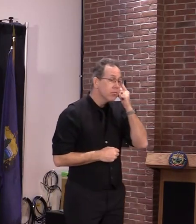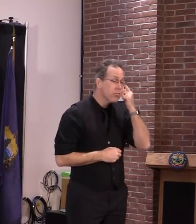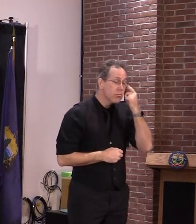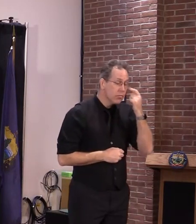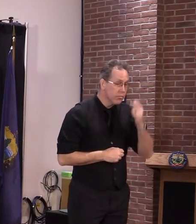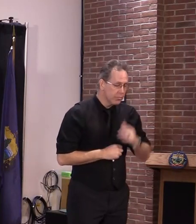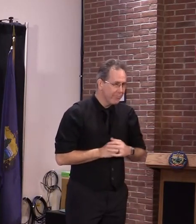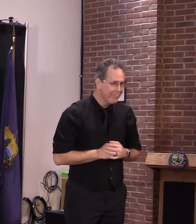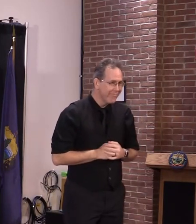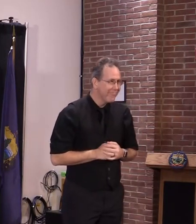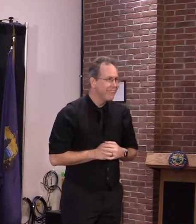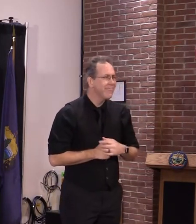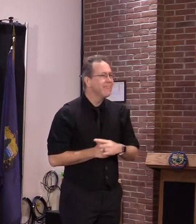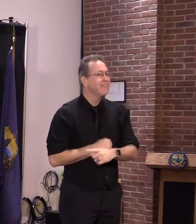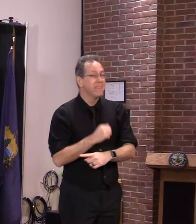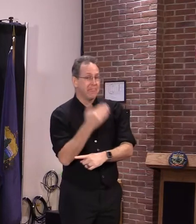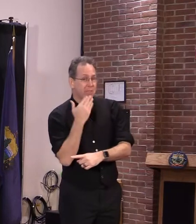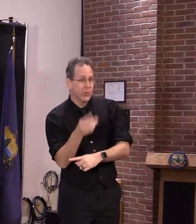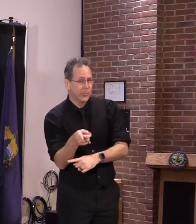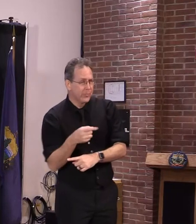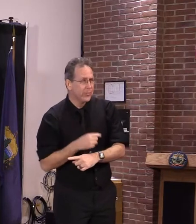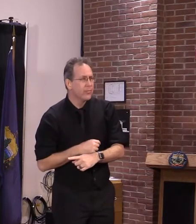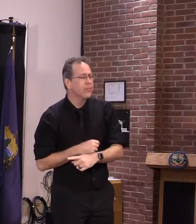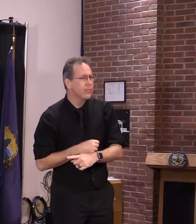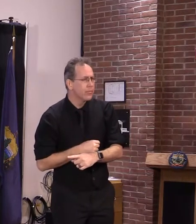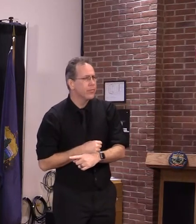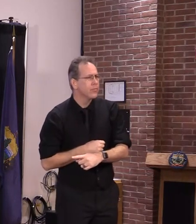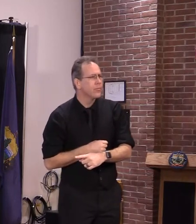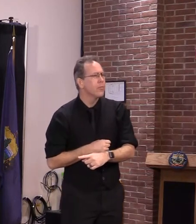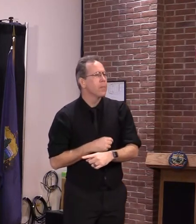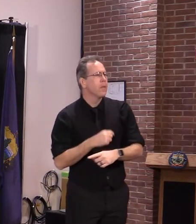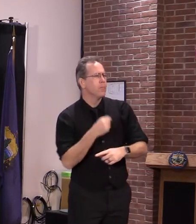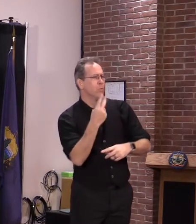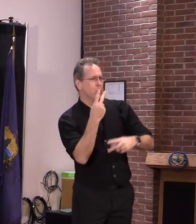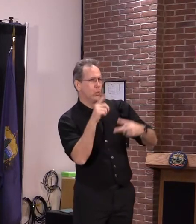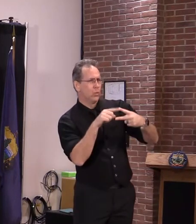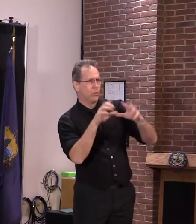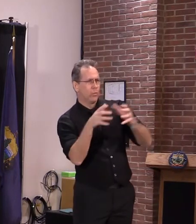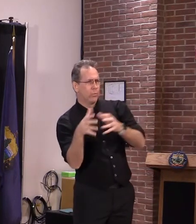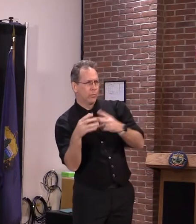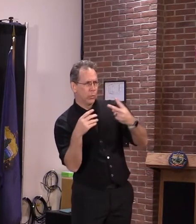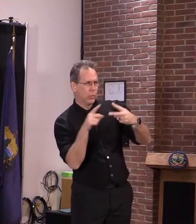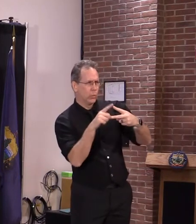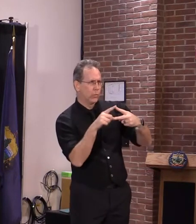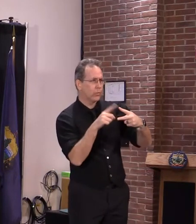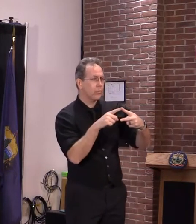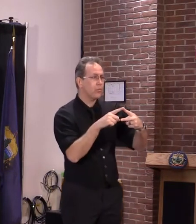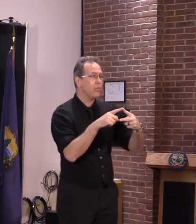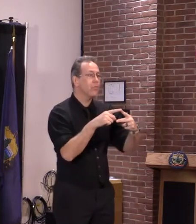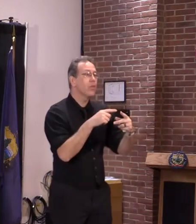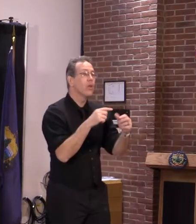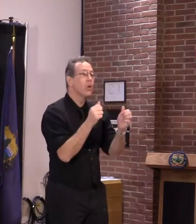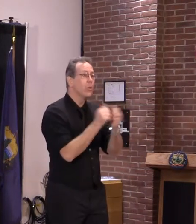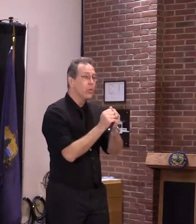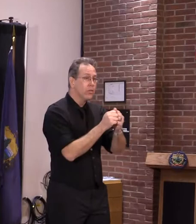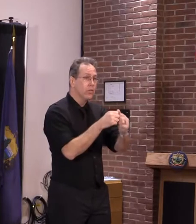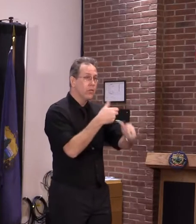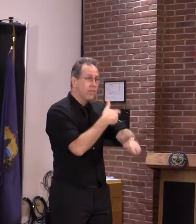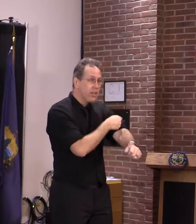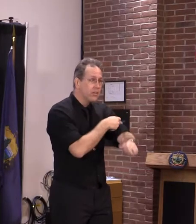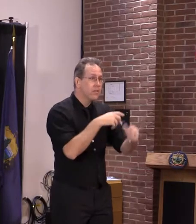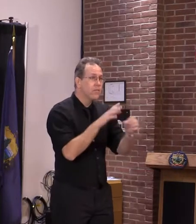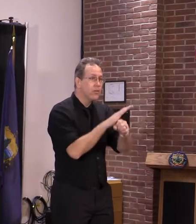Yeah, thanks, Wilson. I think, you know, the two categories are those that, you know, have natural immunity and those that have vaccination immunity. And just